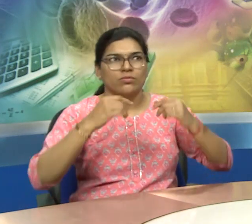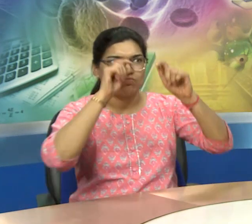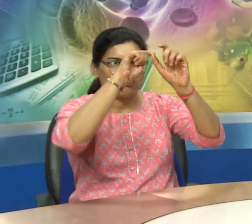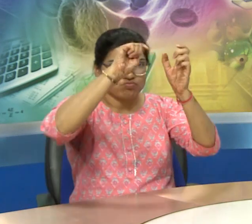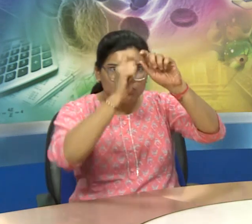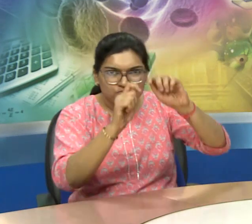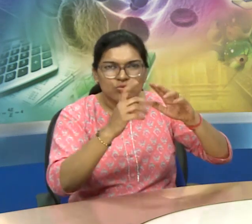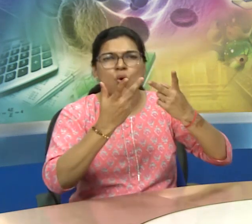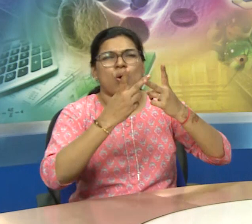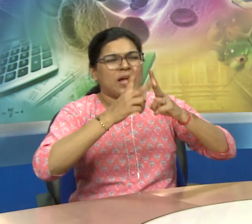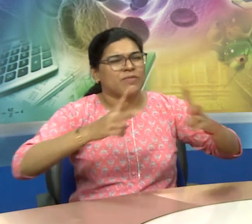all historical